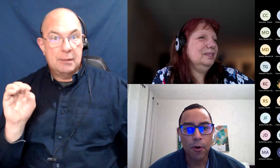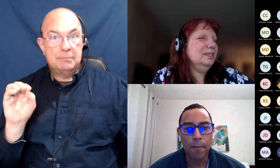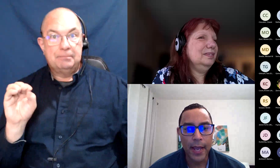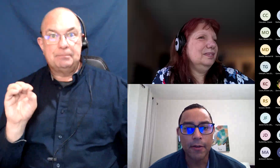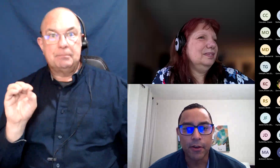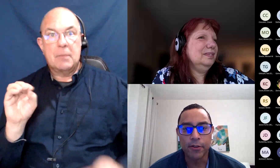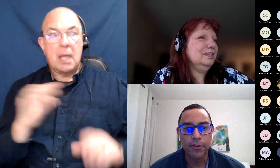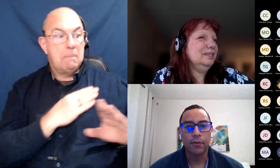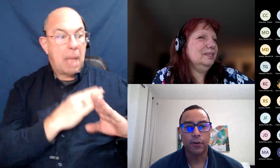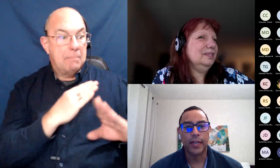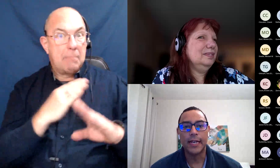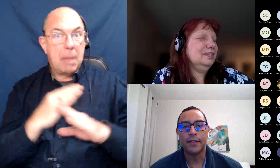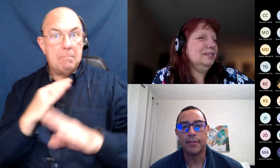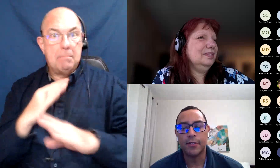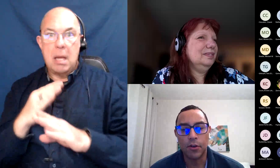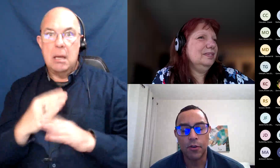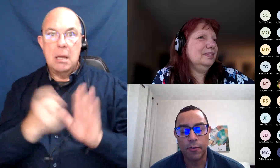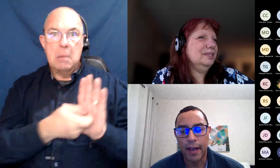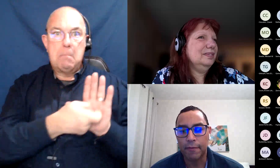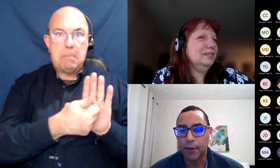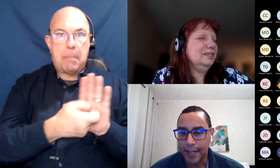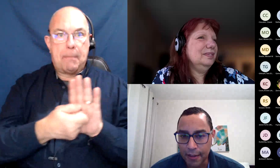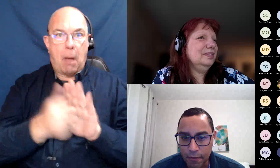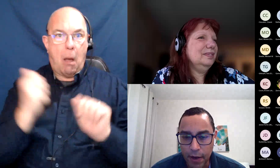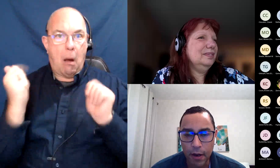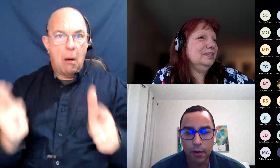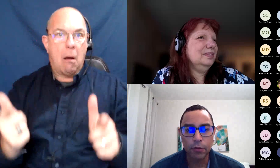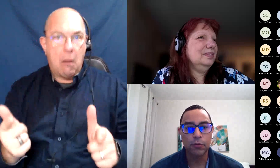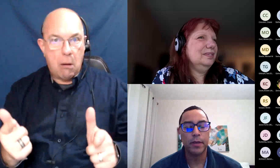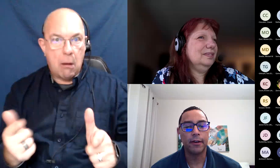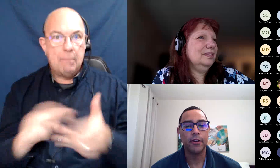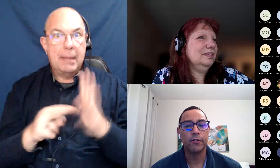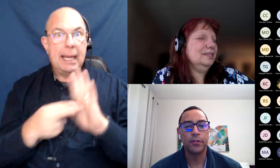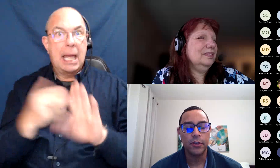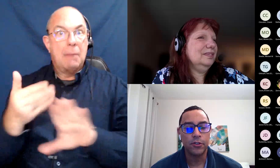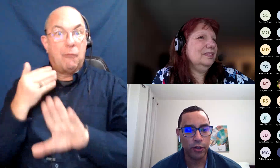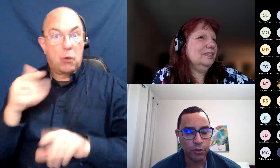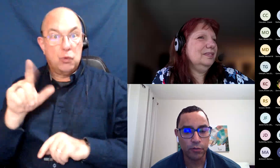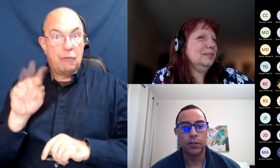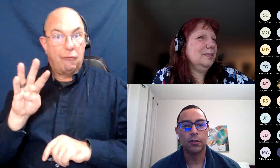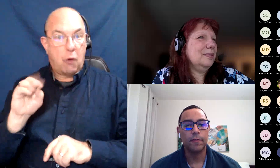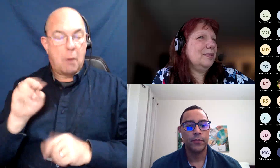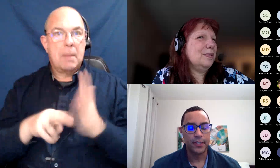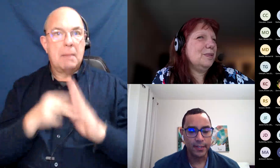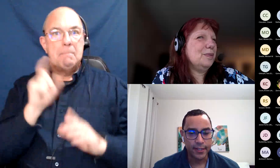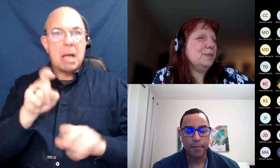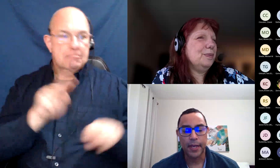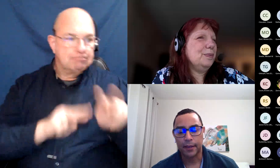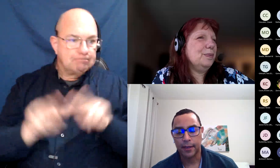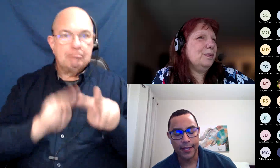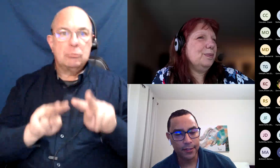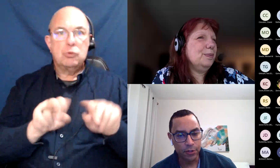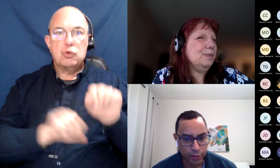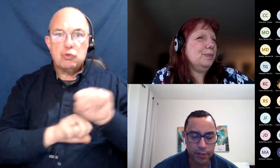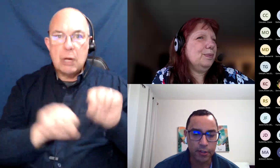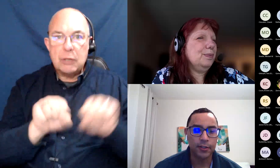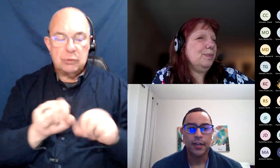there's no more barriers for Canadians. So we have to identify all those barriers, structural,